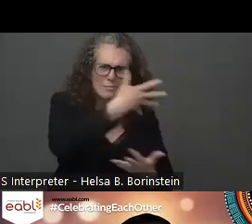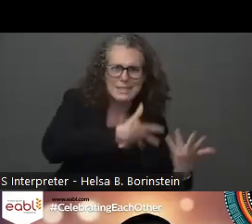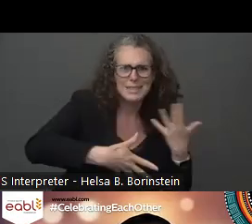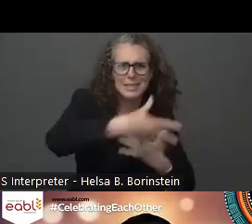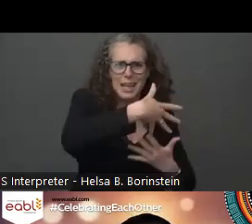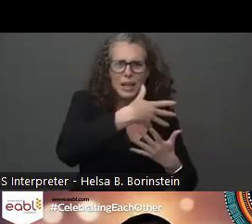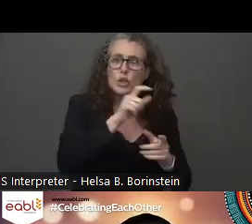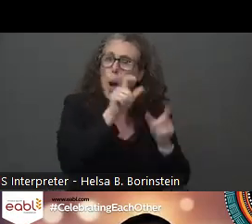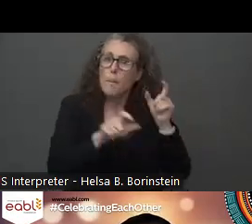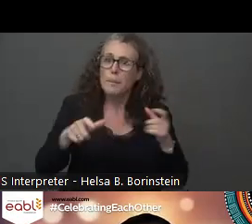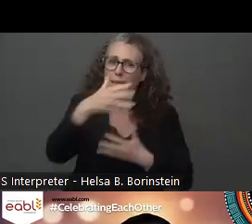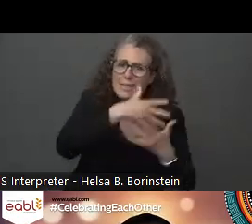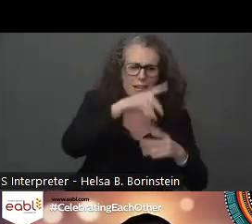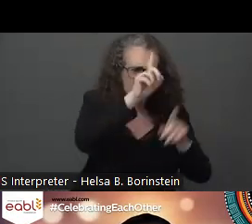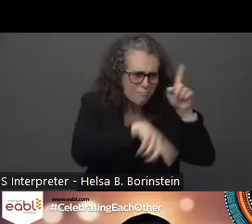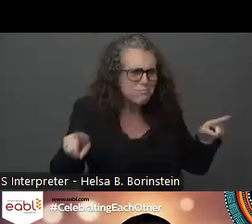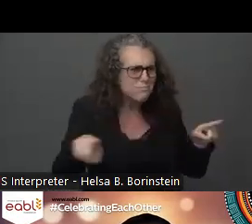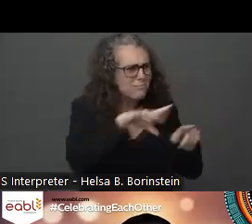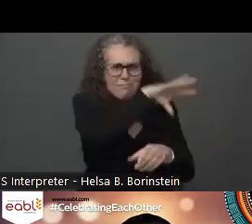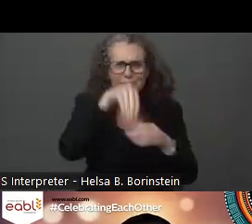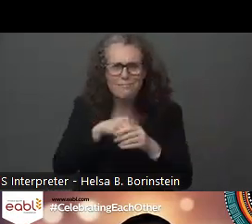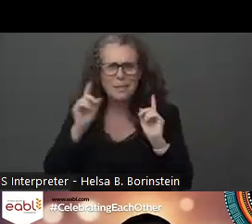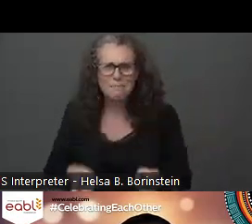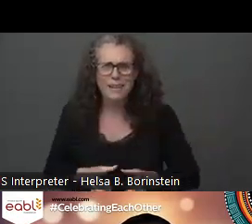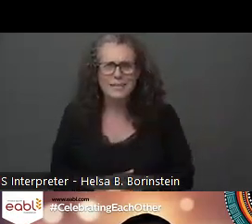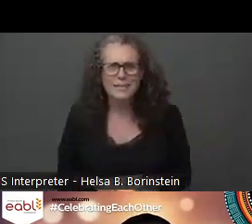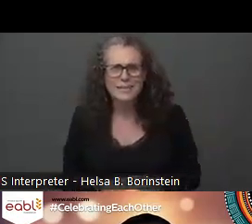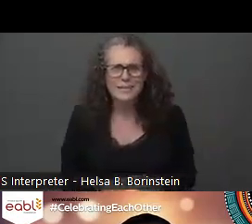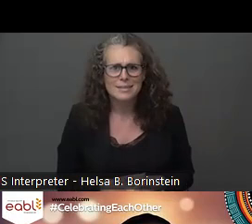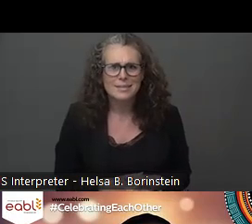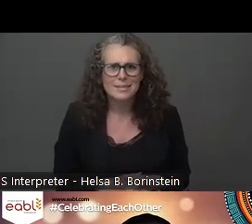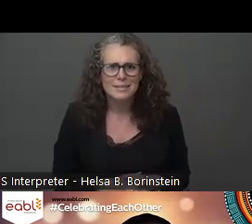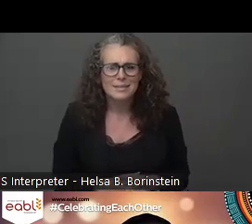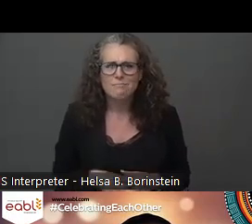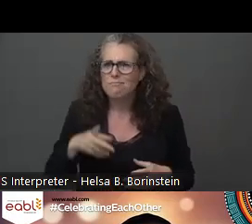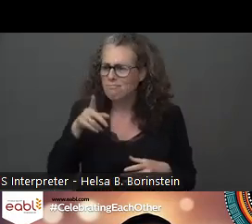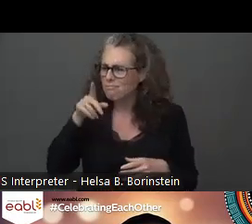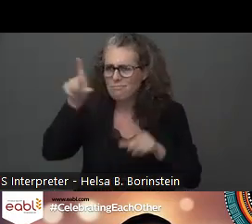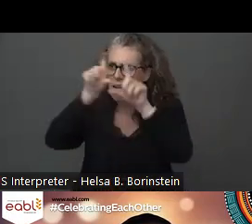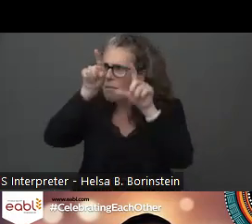in development ventures all over the country. They also have a role to play in the growth of all these companies.